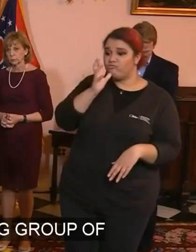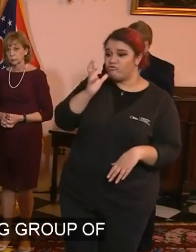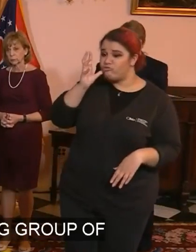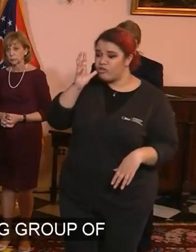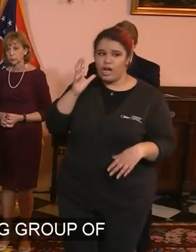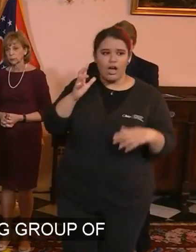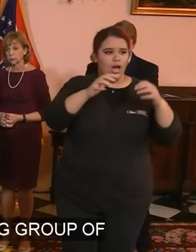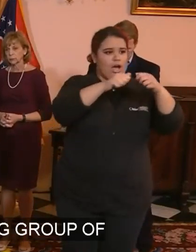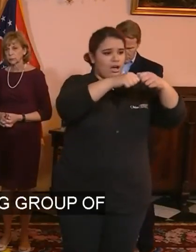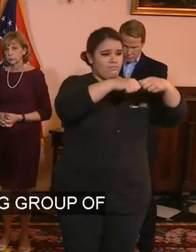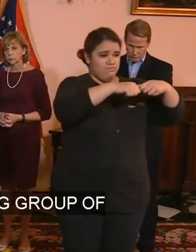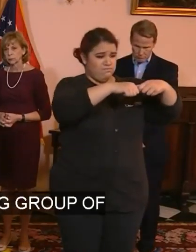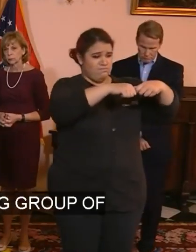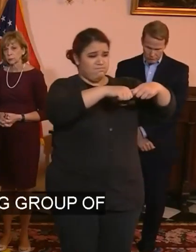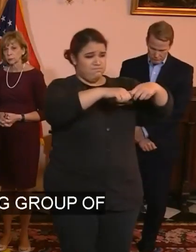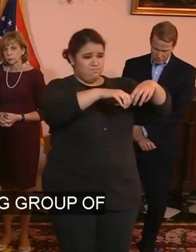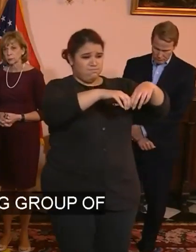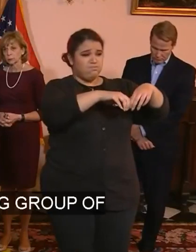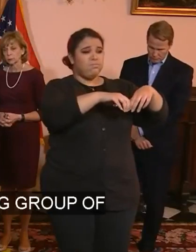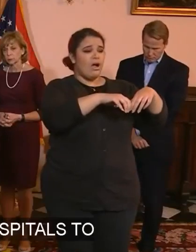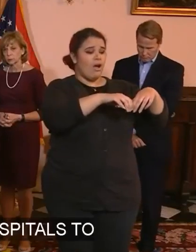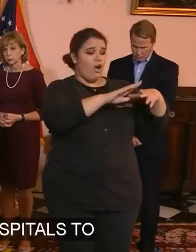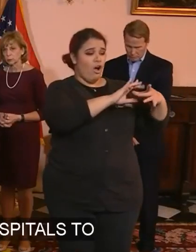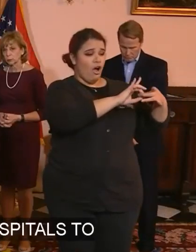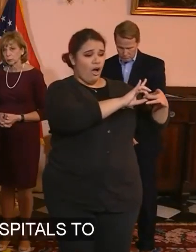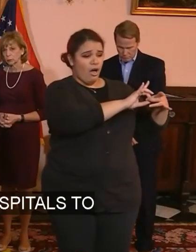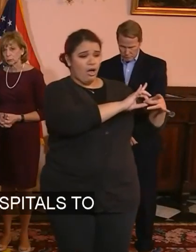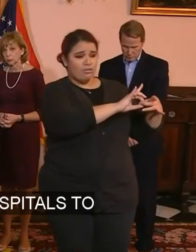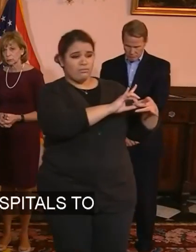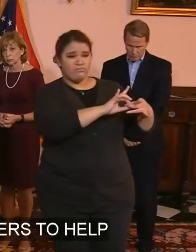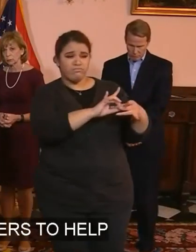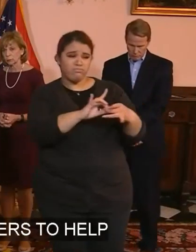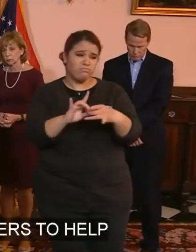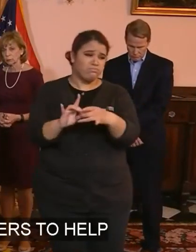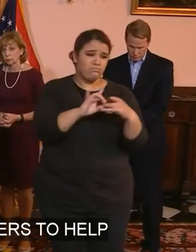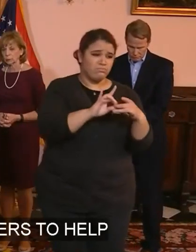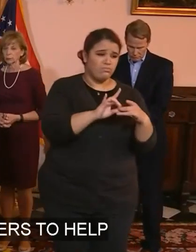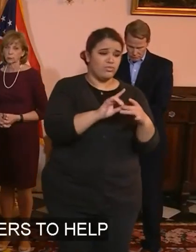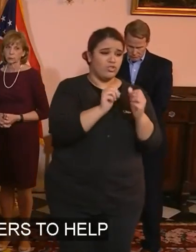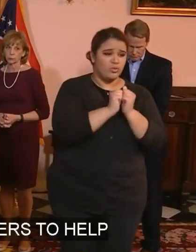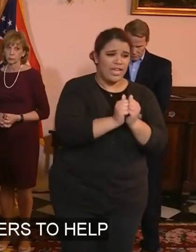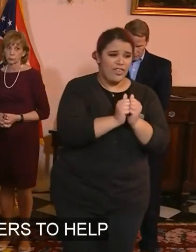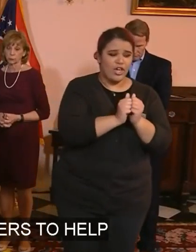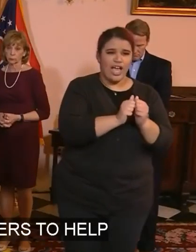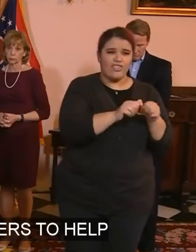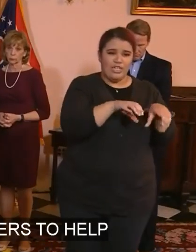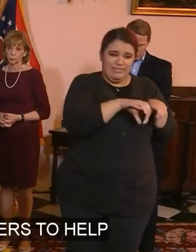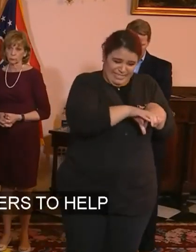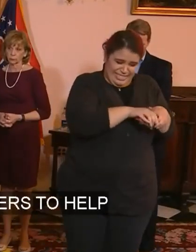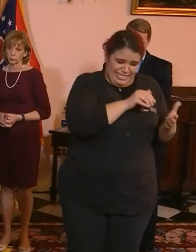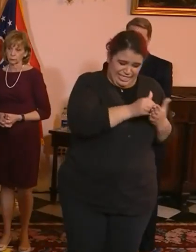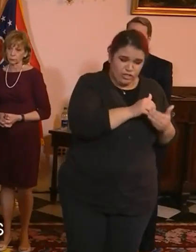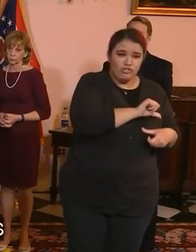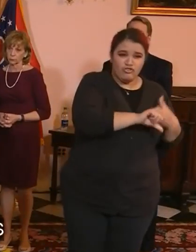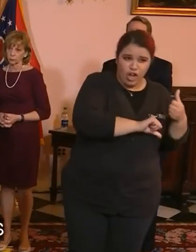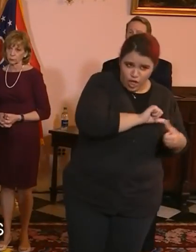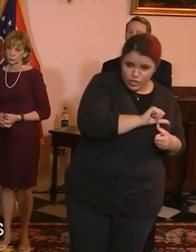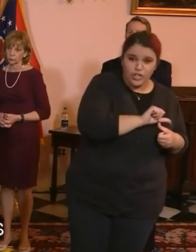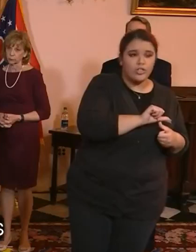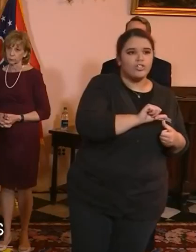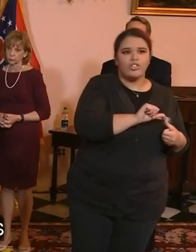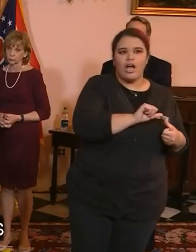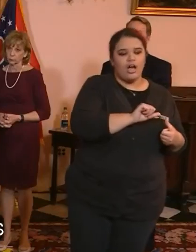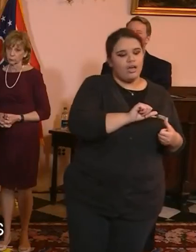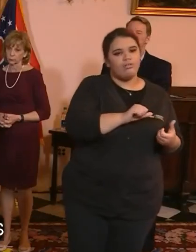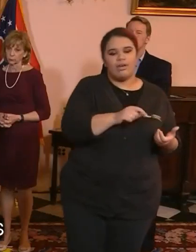other. And they're looking at those things like, the empty dorms, facilities that exist.